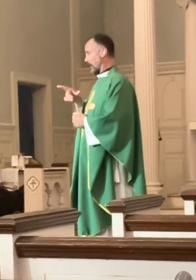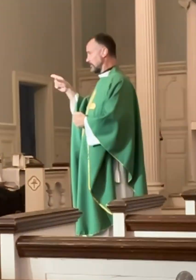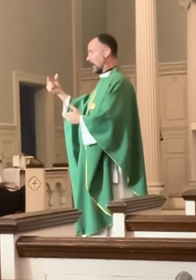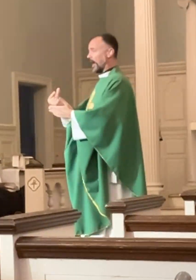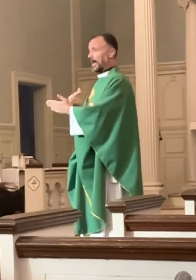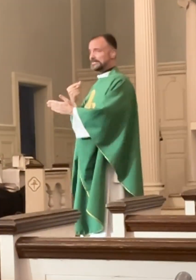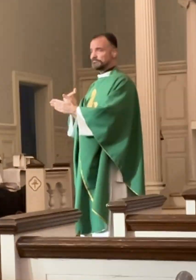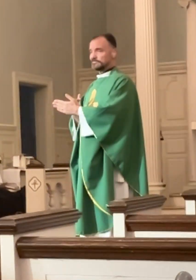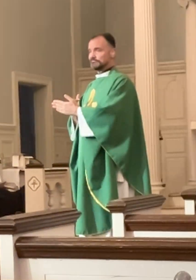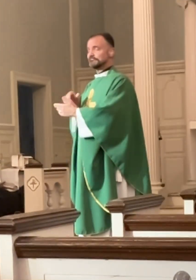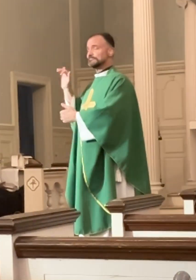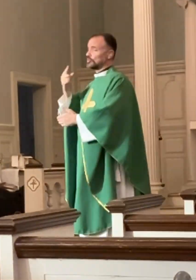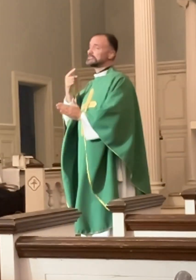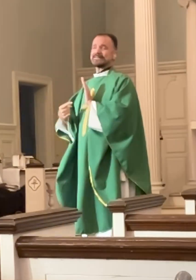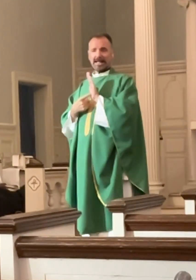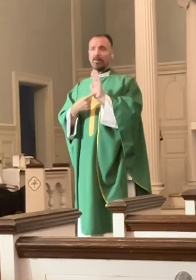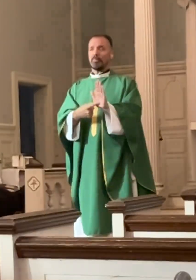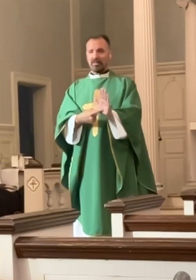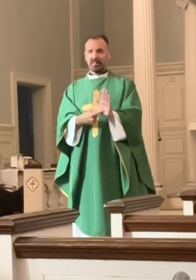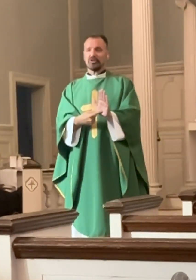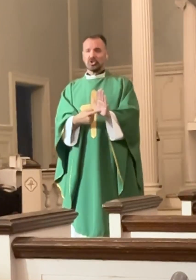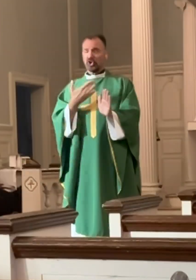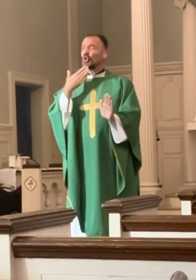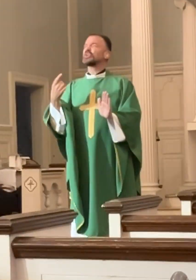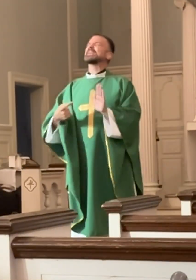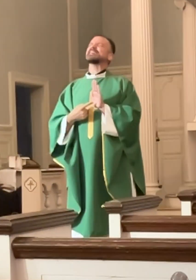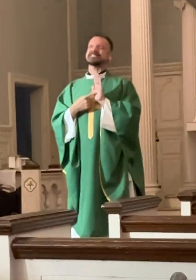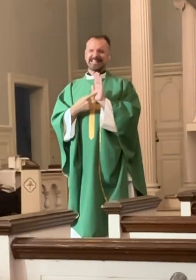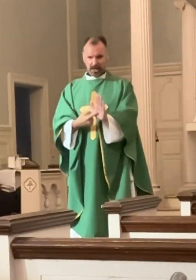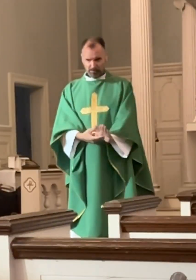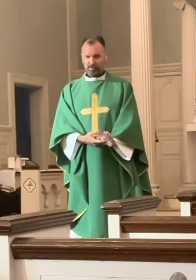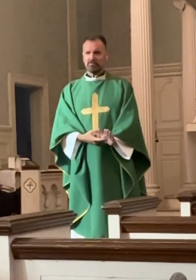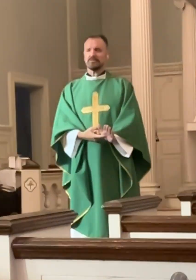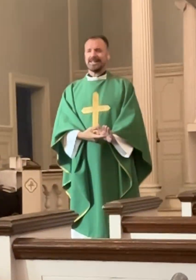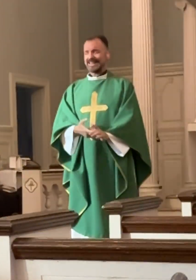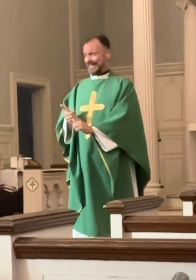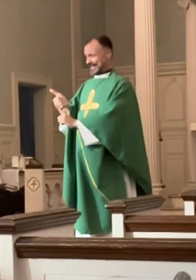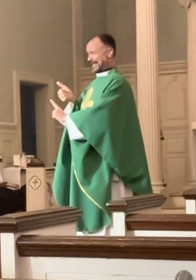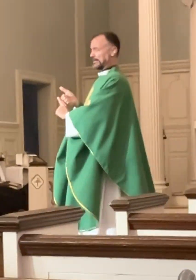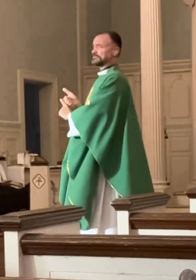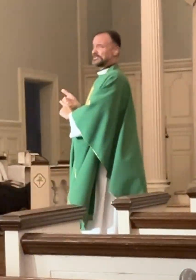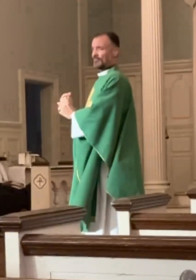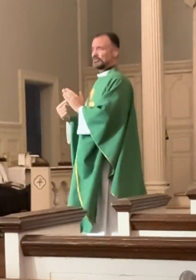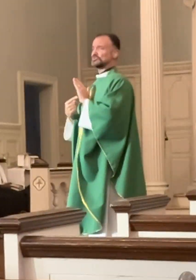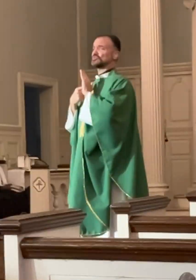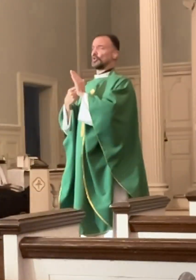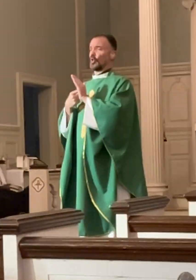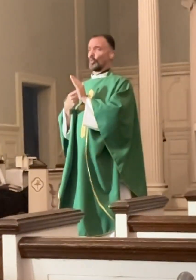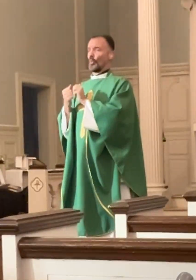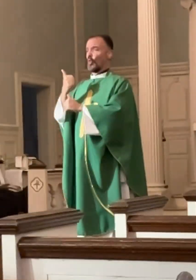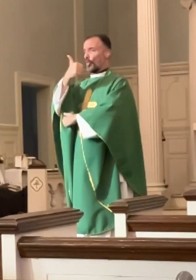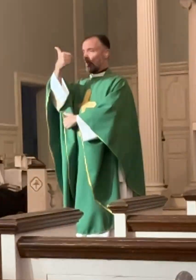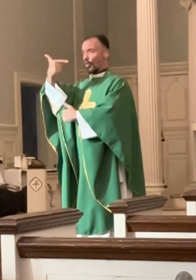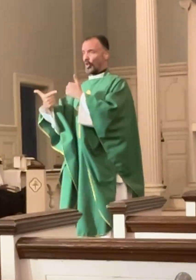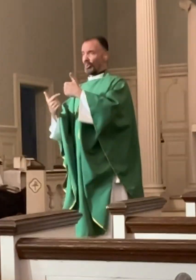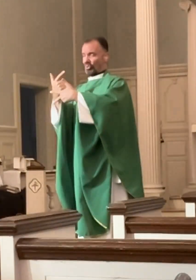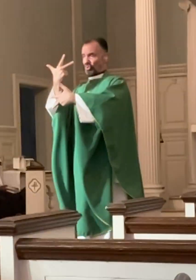So what does that mean for us? The blind man in the gospel is the next one example that we just